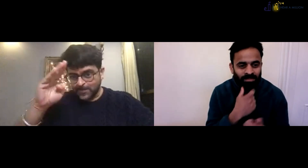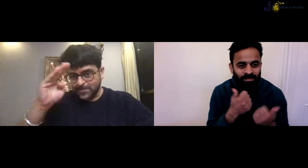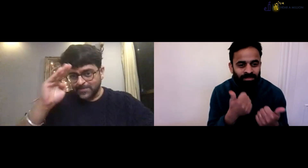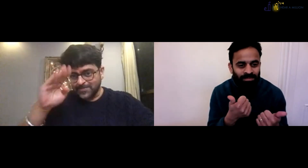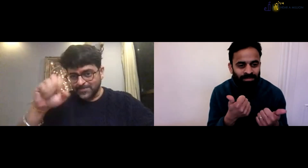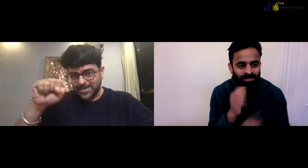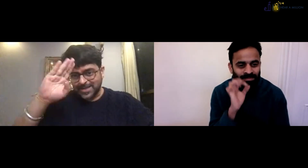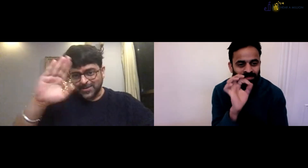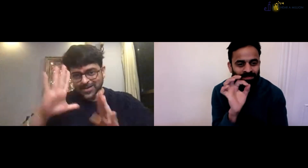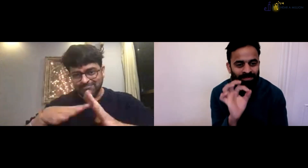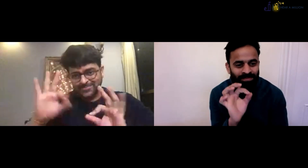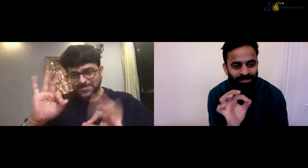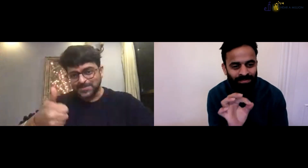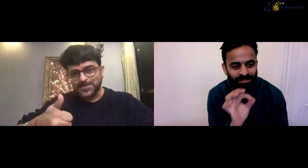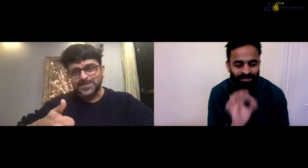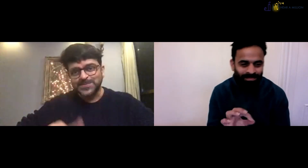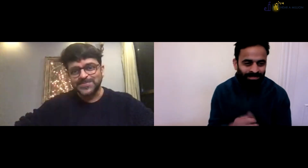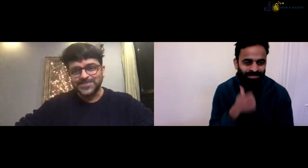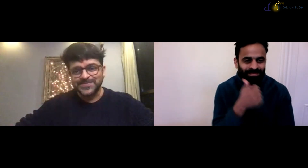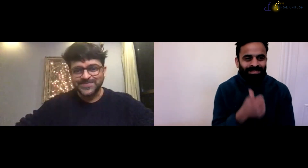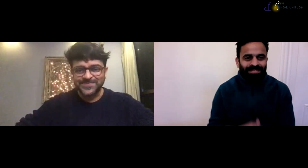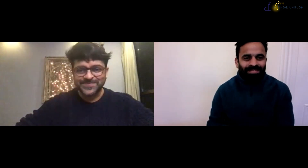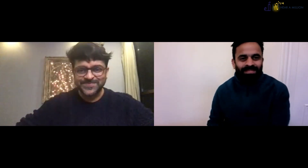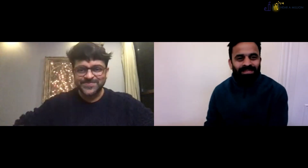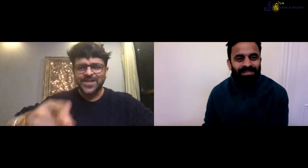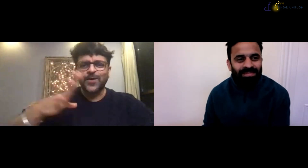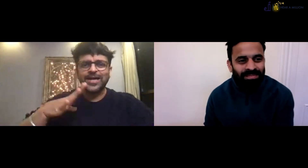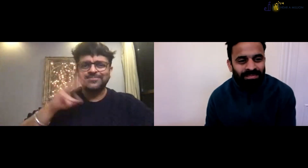Hi. Hi, Dr. Alim. Hi, all good? Yeah.